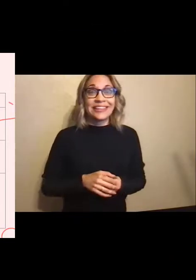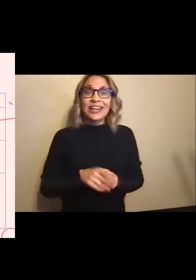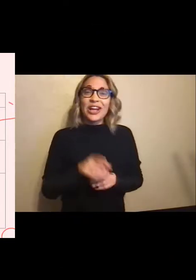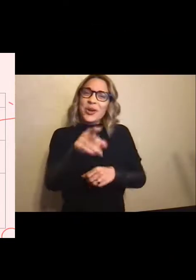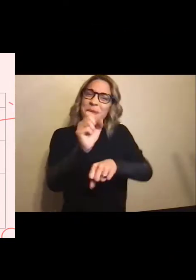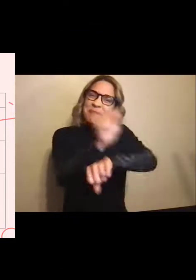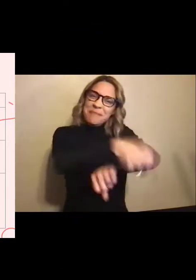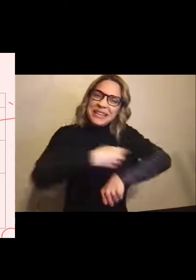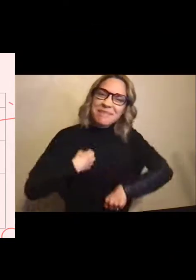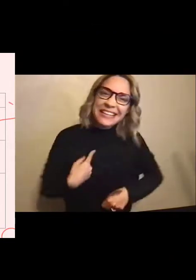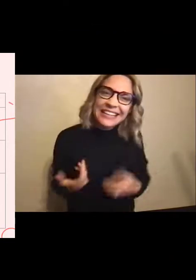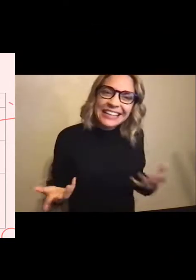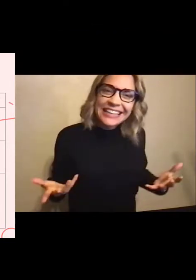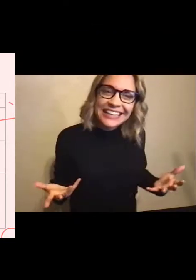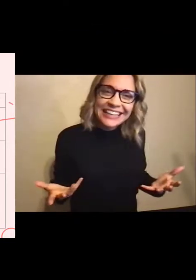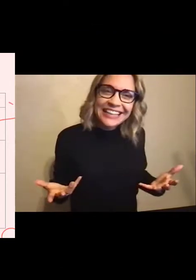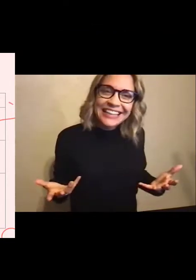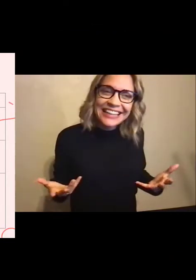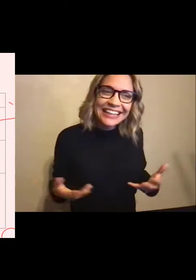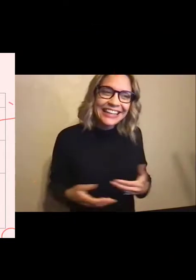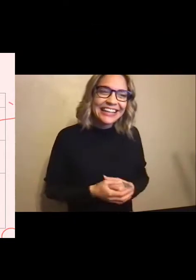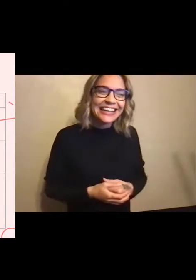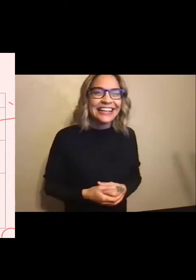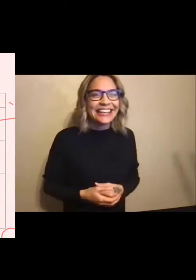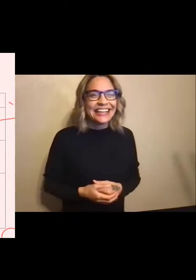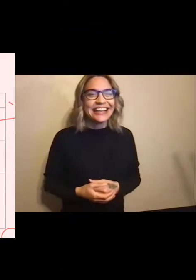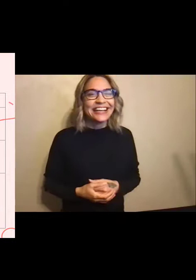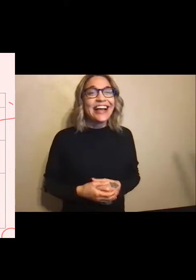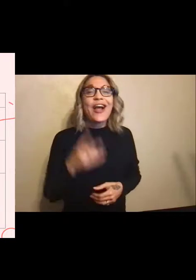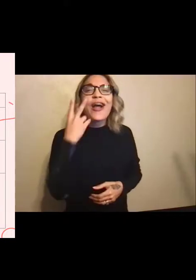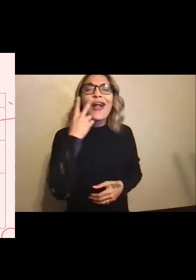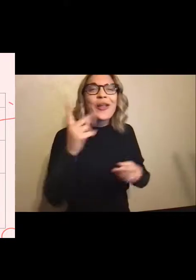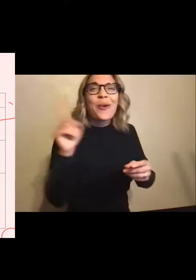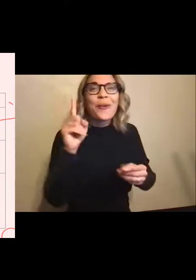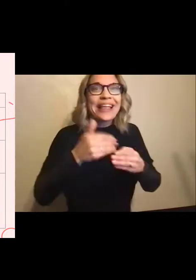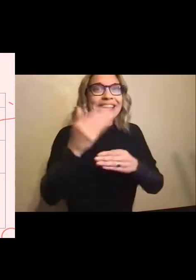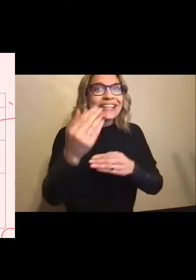That's a really good question, and you beat me to it.